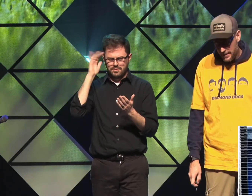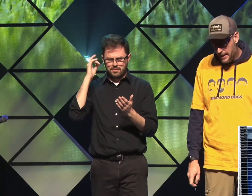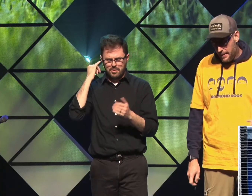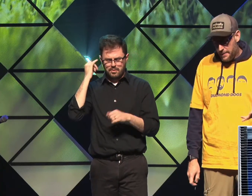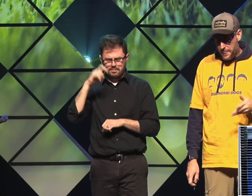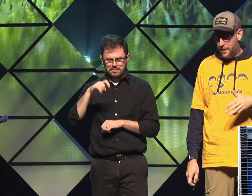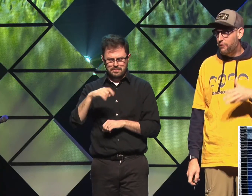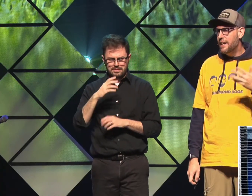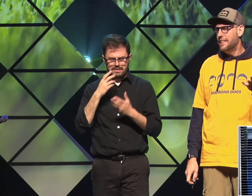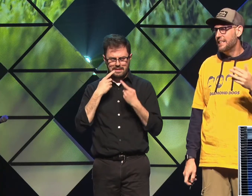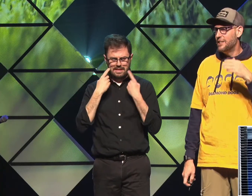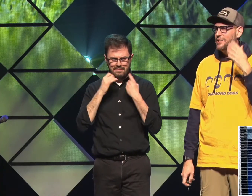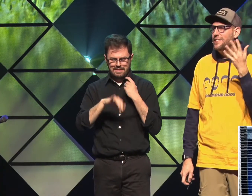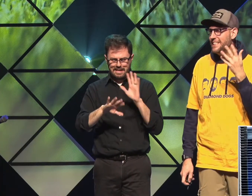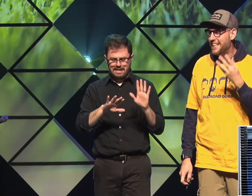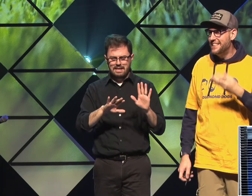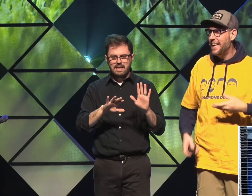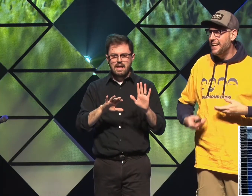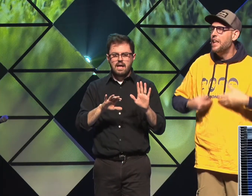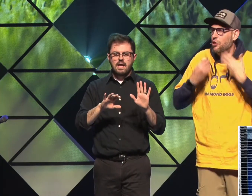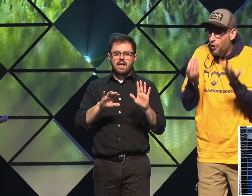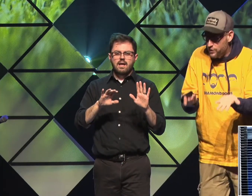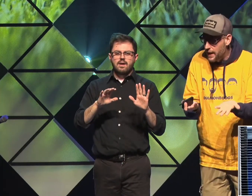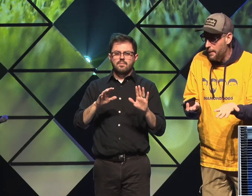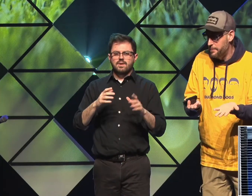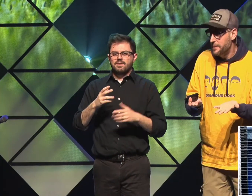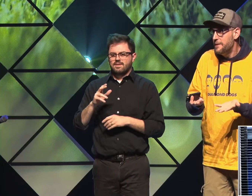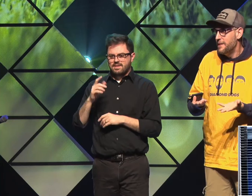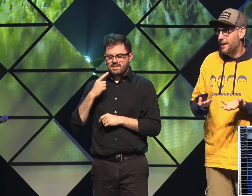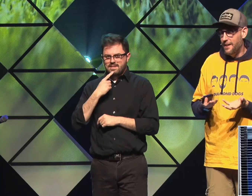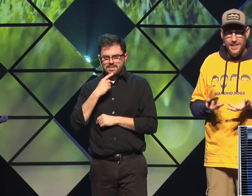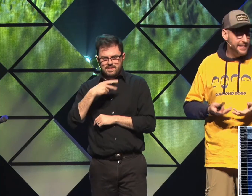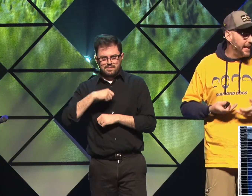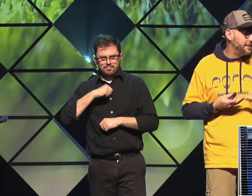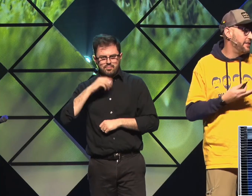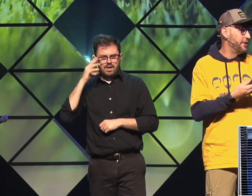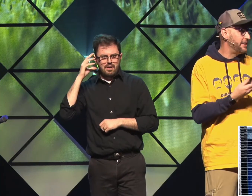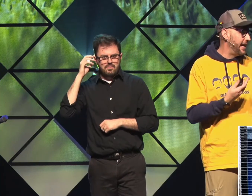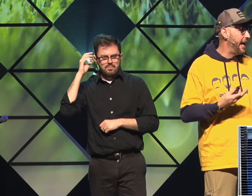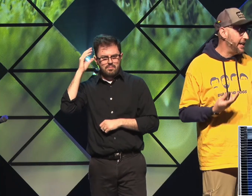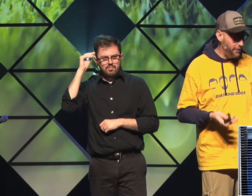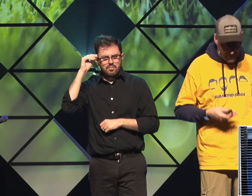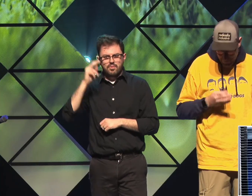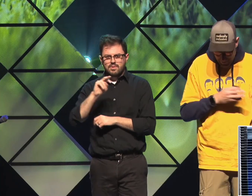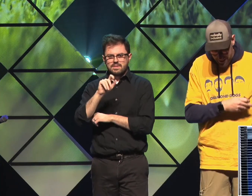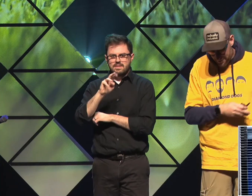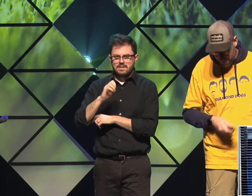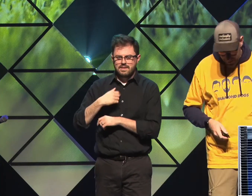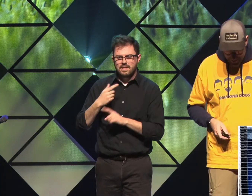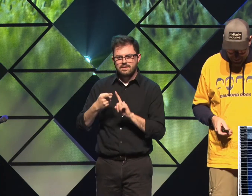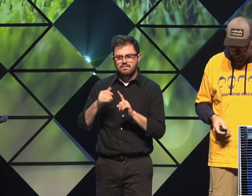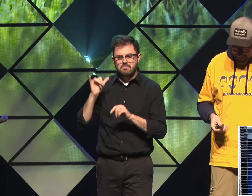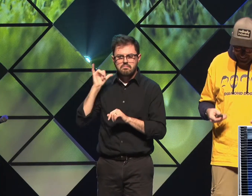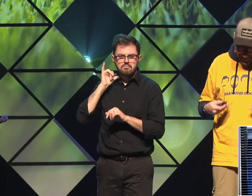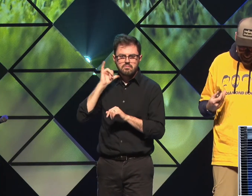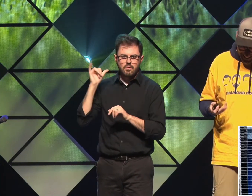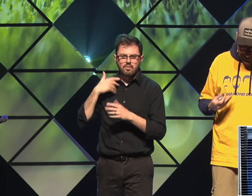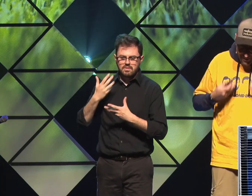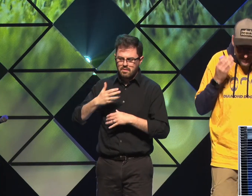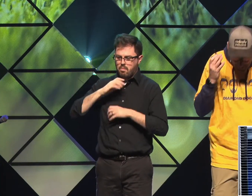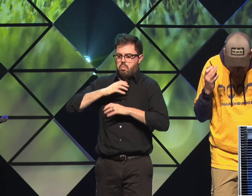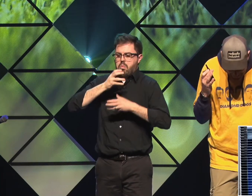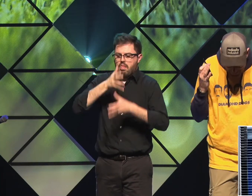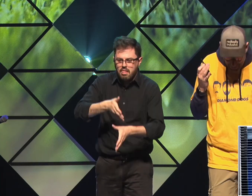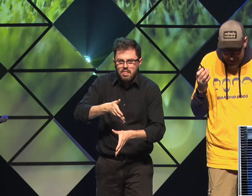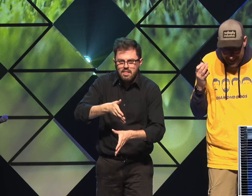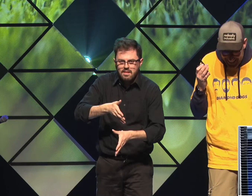could. The funny thing is, as soon as he says that, Nate throws up because Nate's nursing a hangover from a different part of the storyline, and he